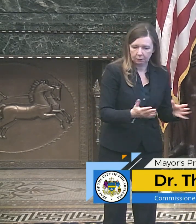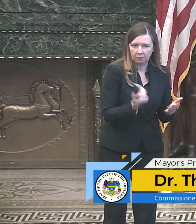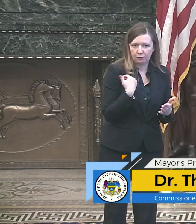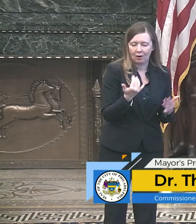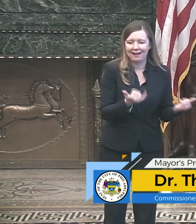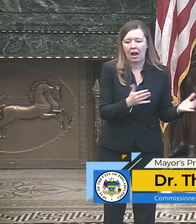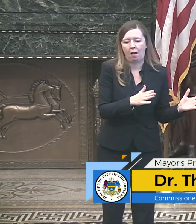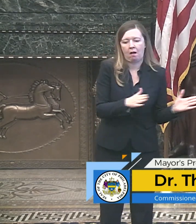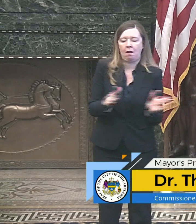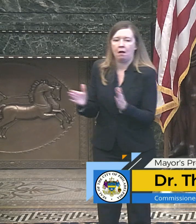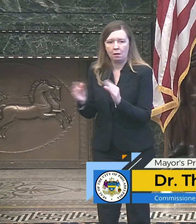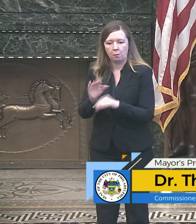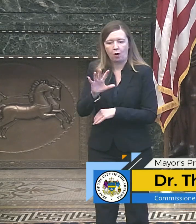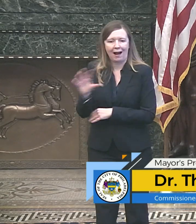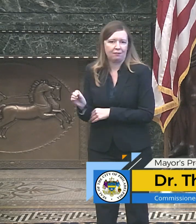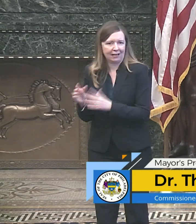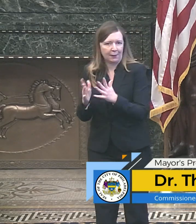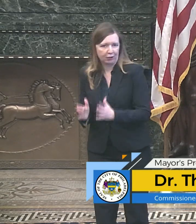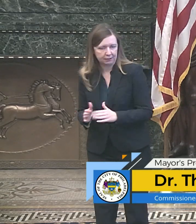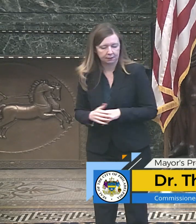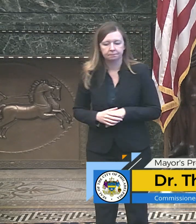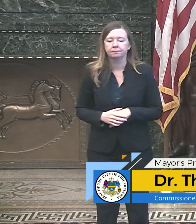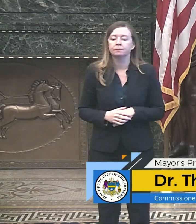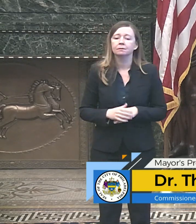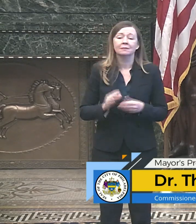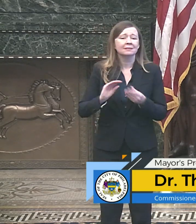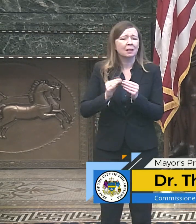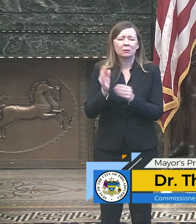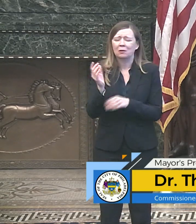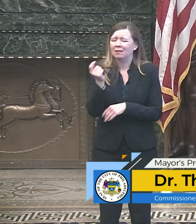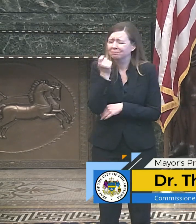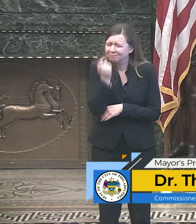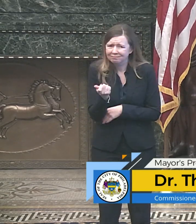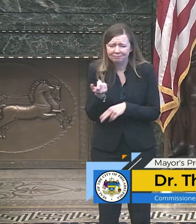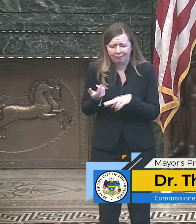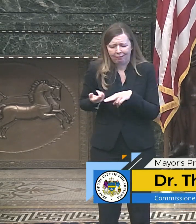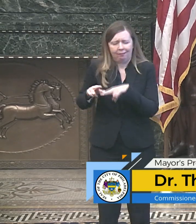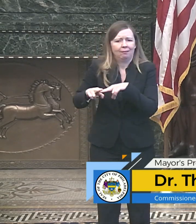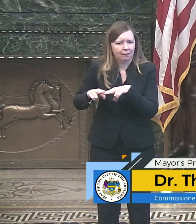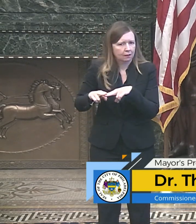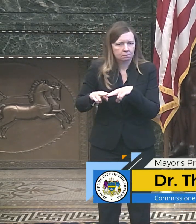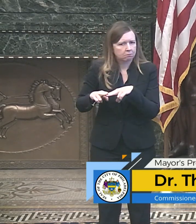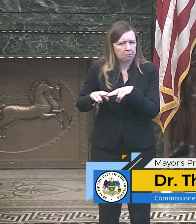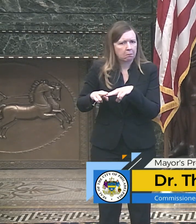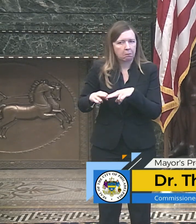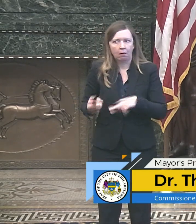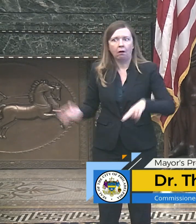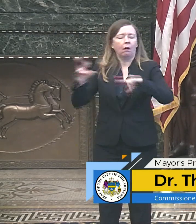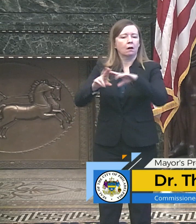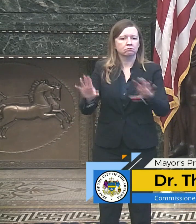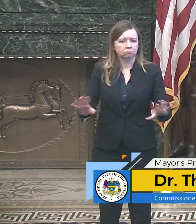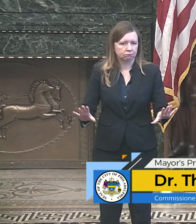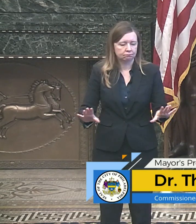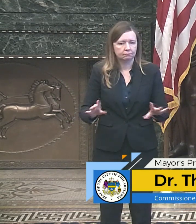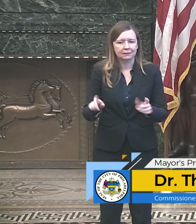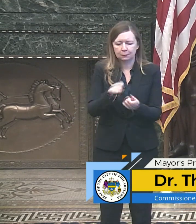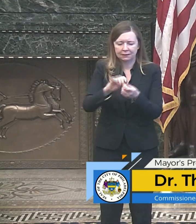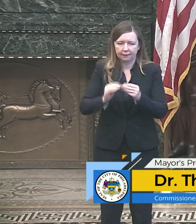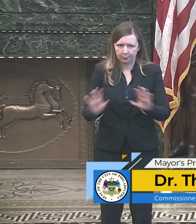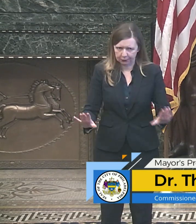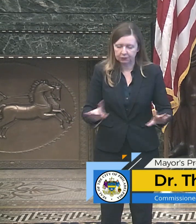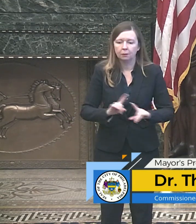more of a predominance of African Americans. The numbers are very small, so I wouldn't take anything too seriously about the specific